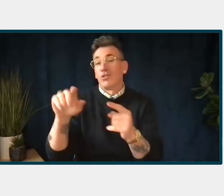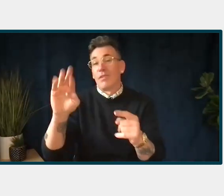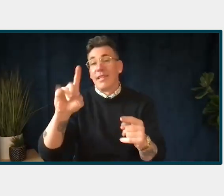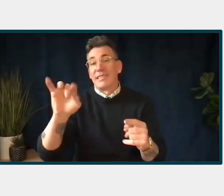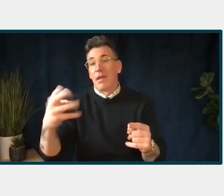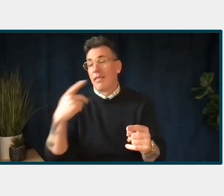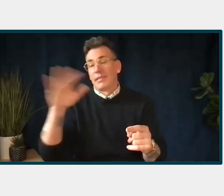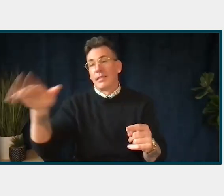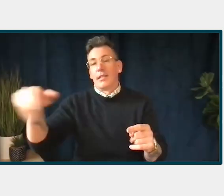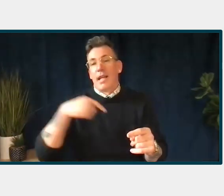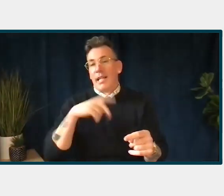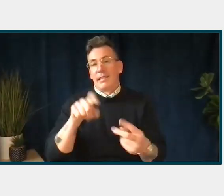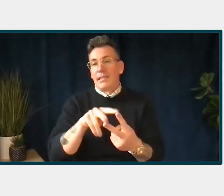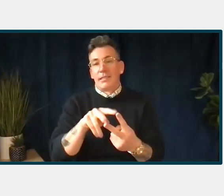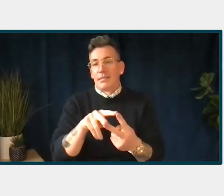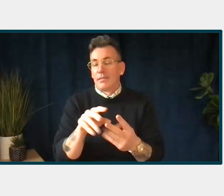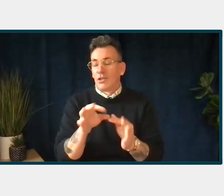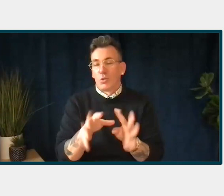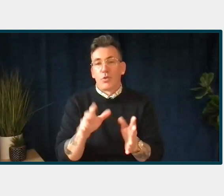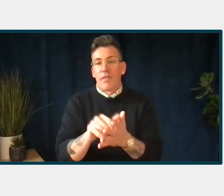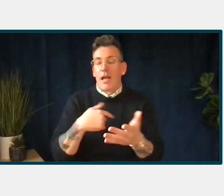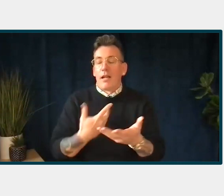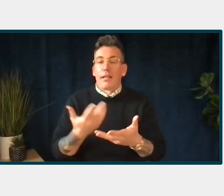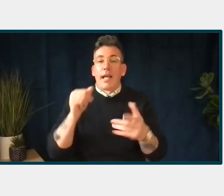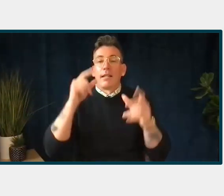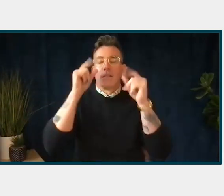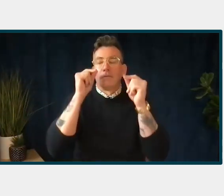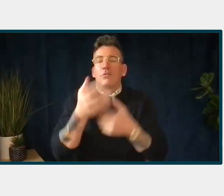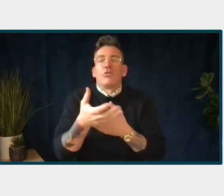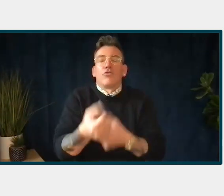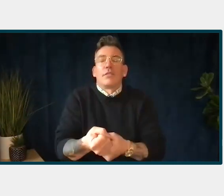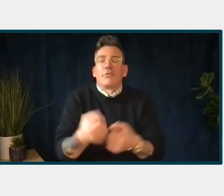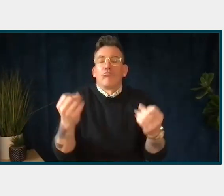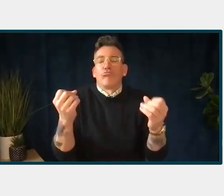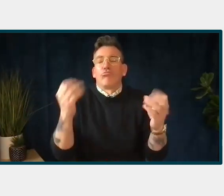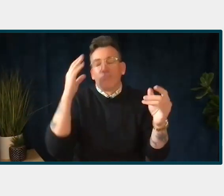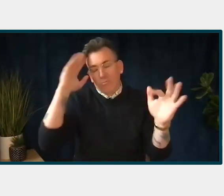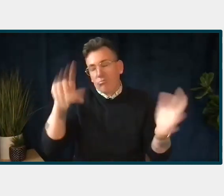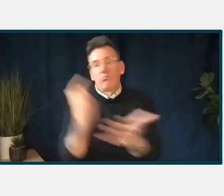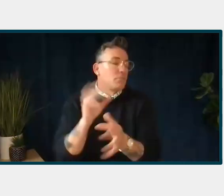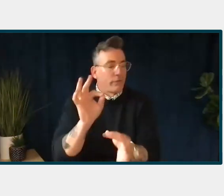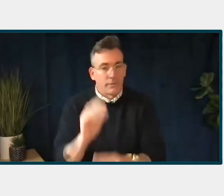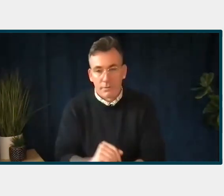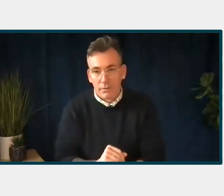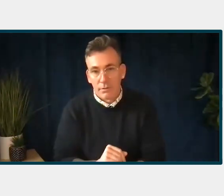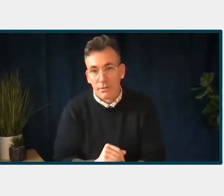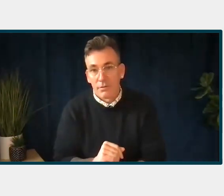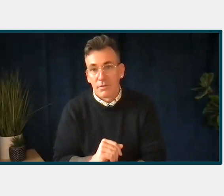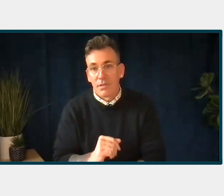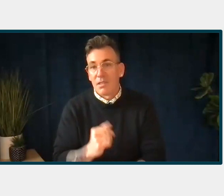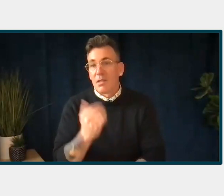on this platform. So that's when I emailed Elizabeth and I said, I need these 2 interpreters. And that way I can just